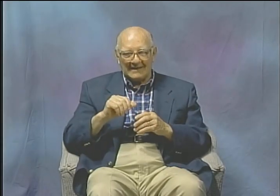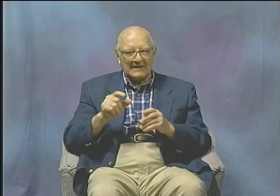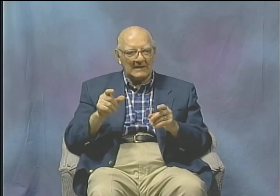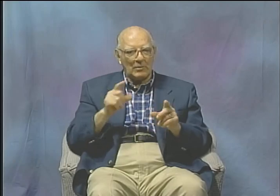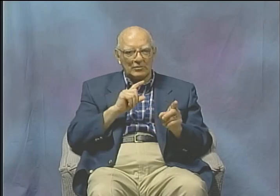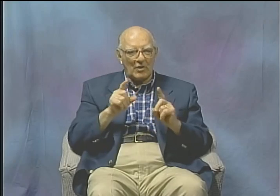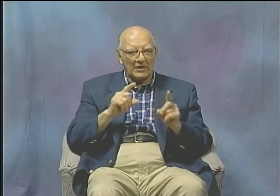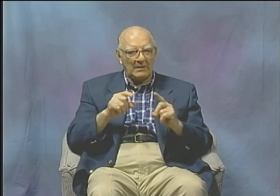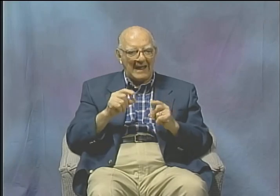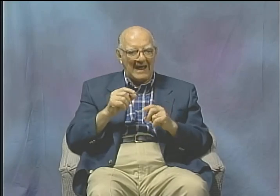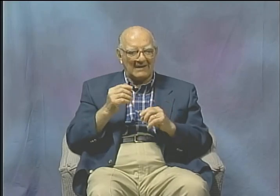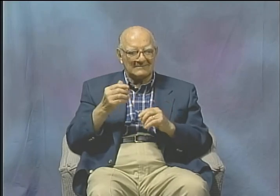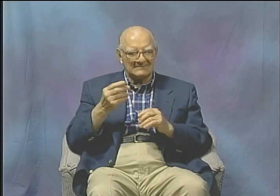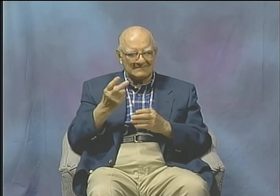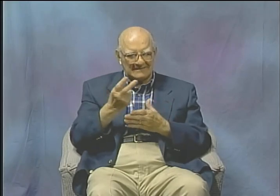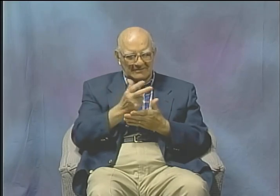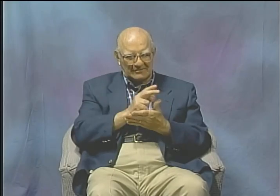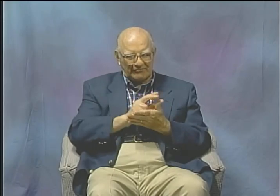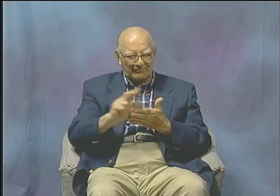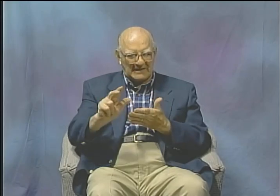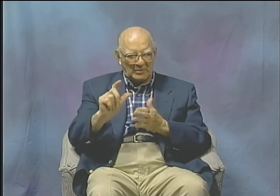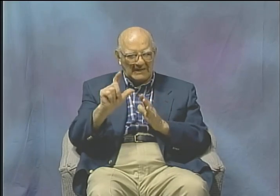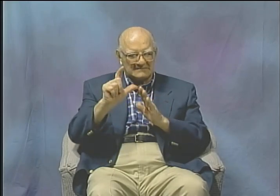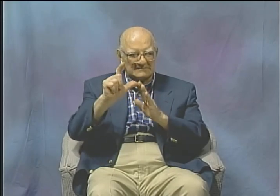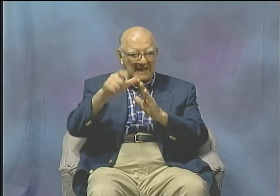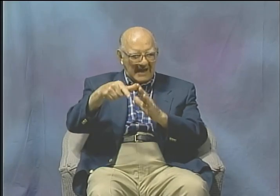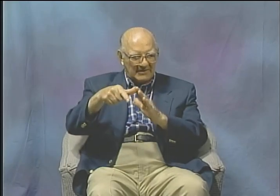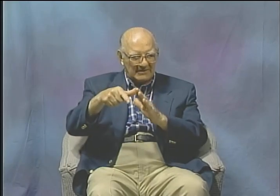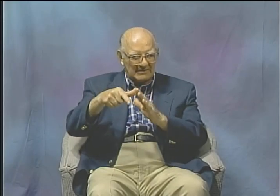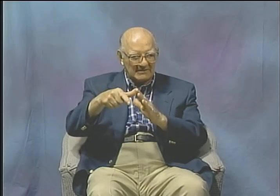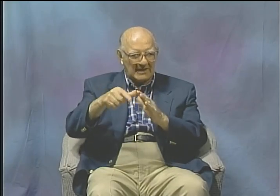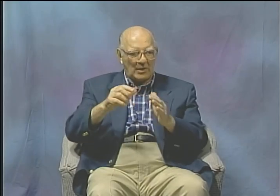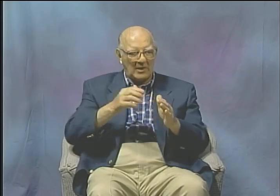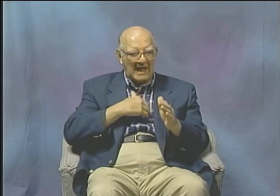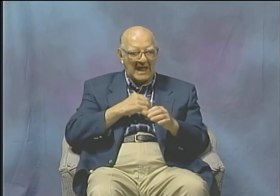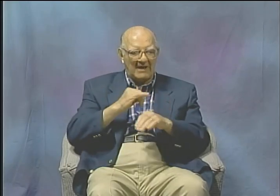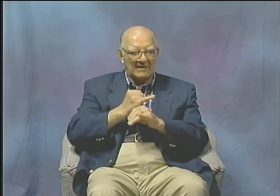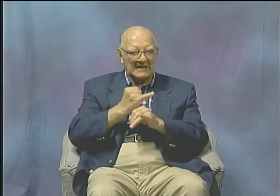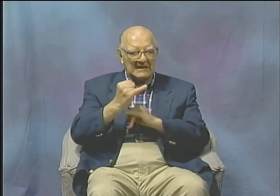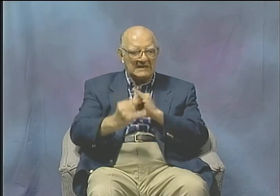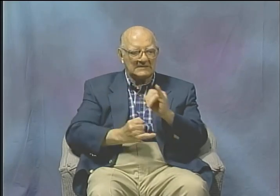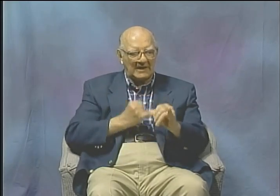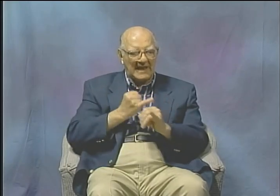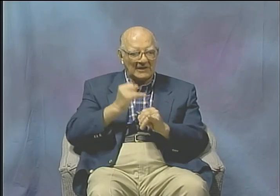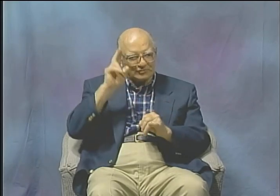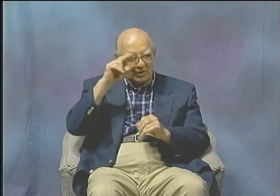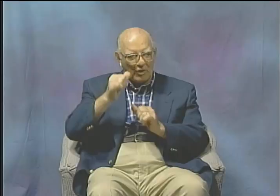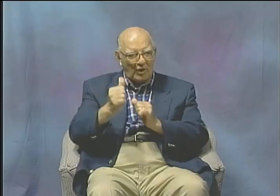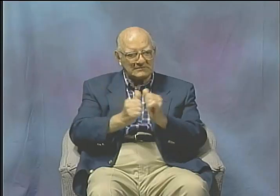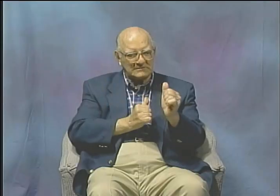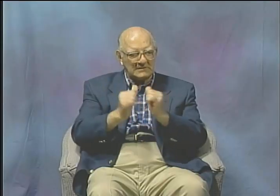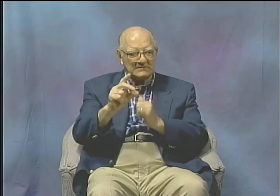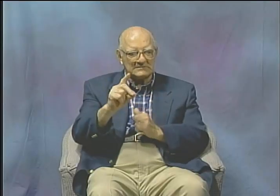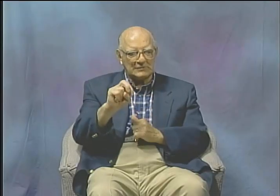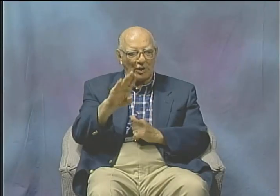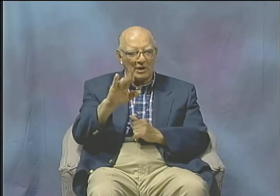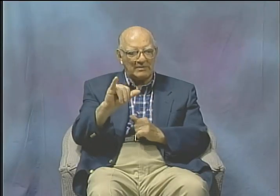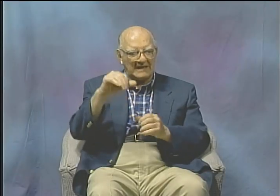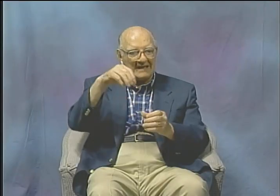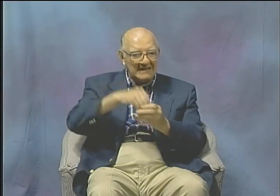They were talking about 3 weeks later they will have International Horse Derby